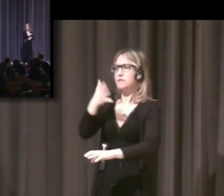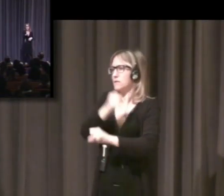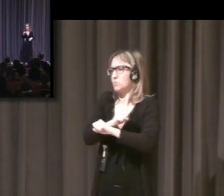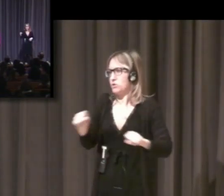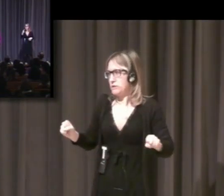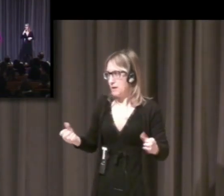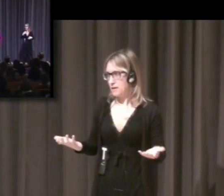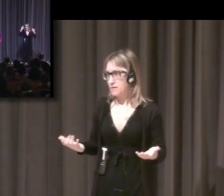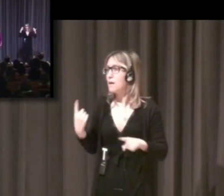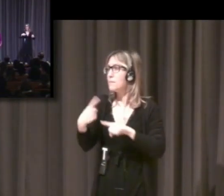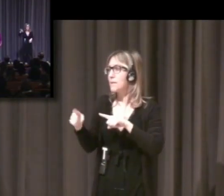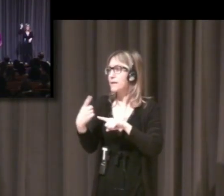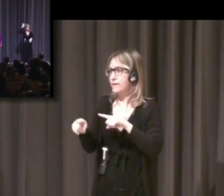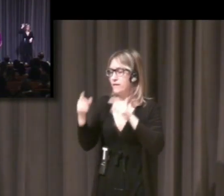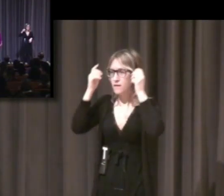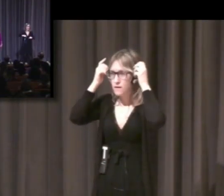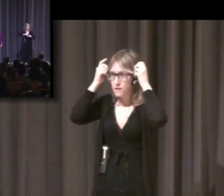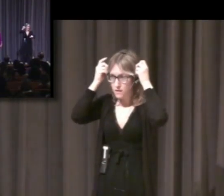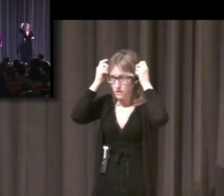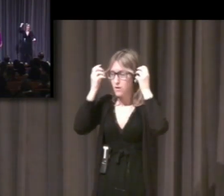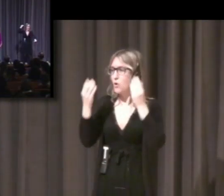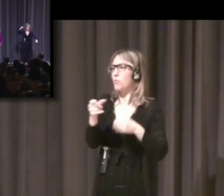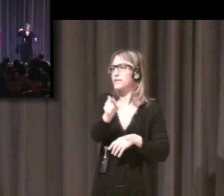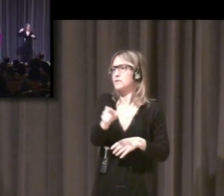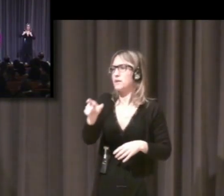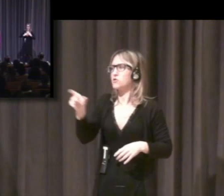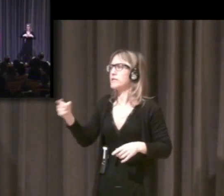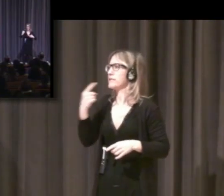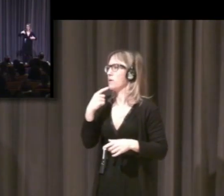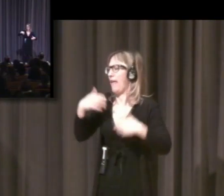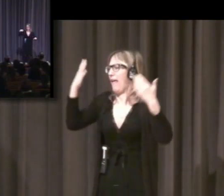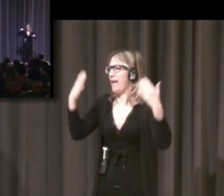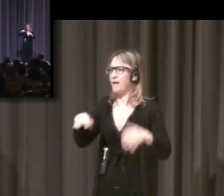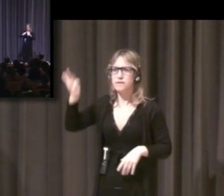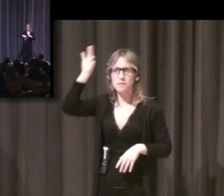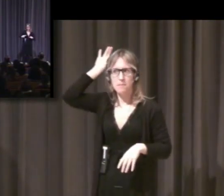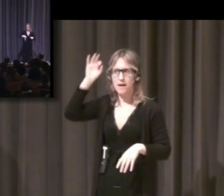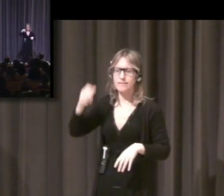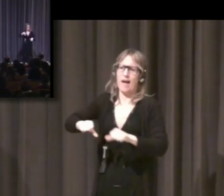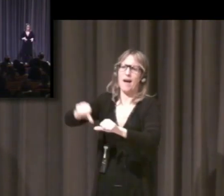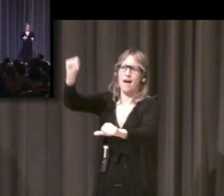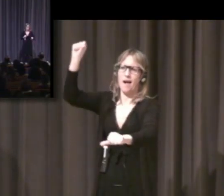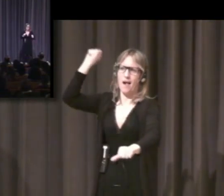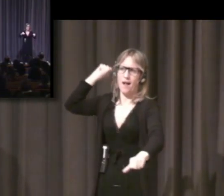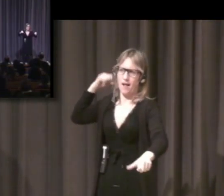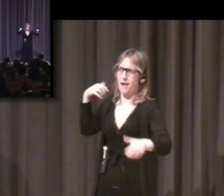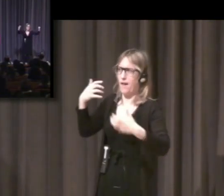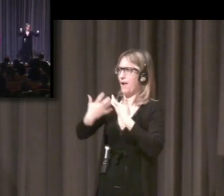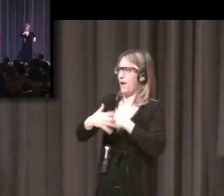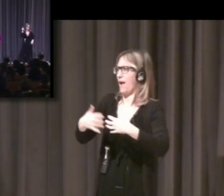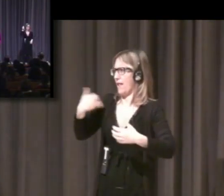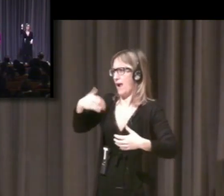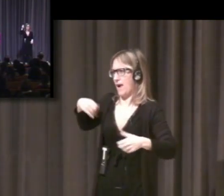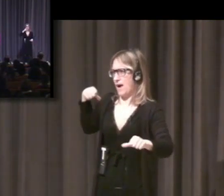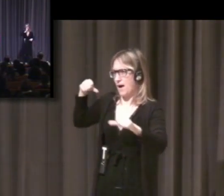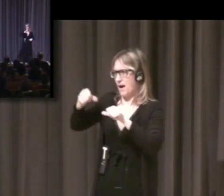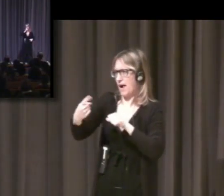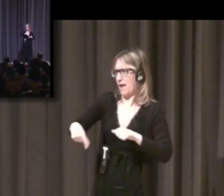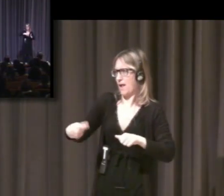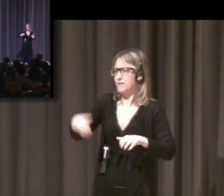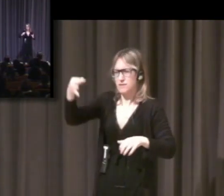around for a while. They have to be much better now. And every year they have to be getting better. It's not